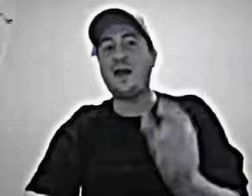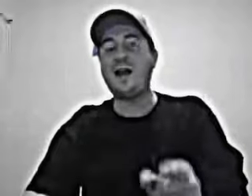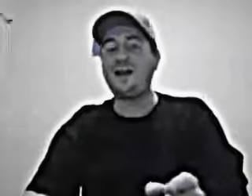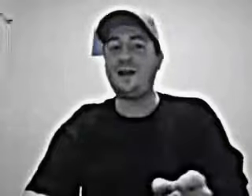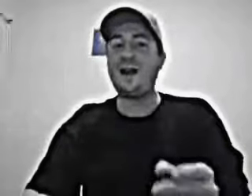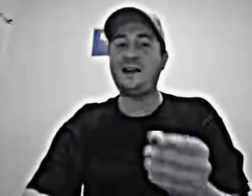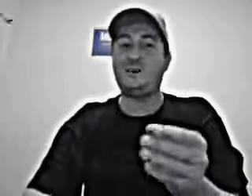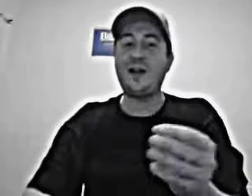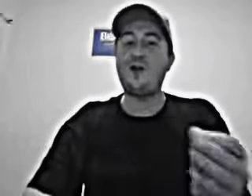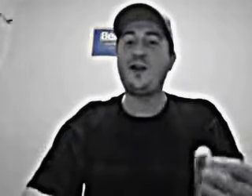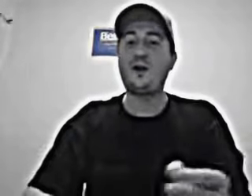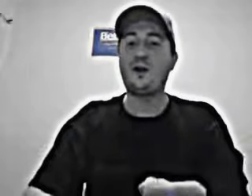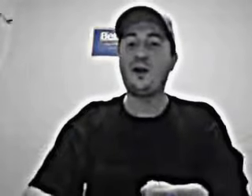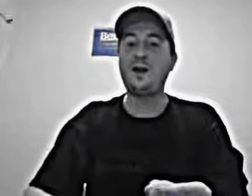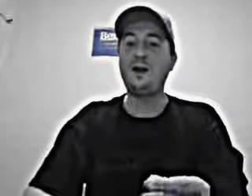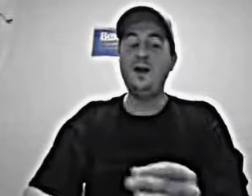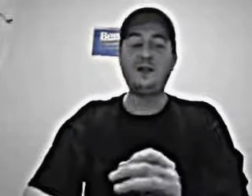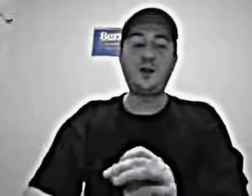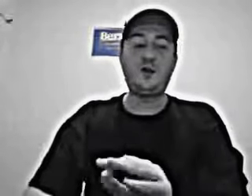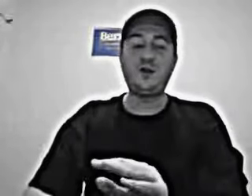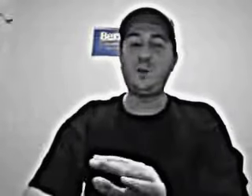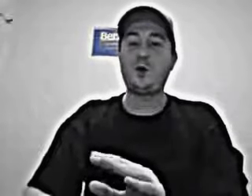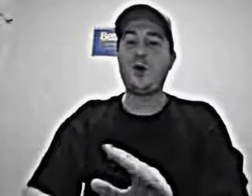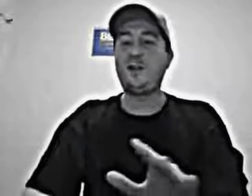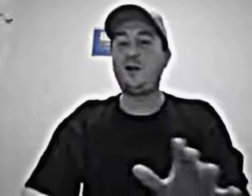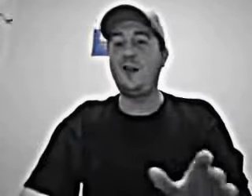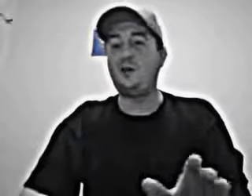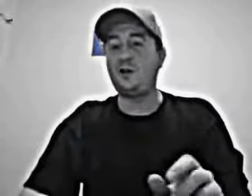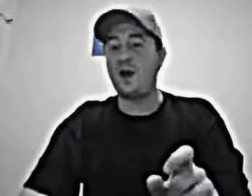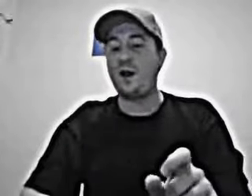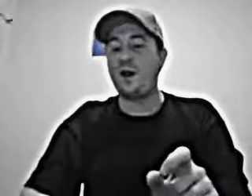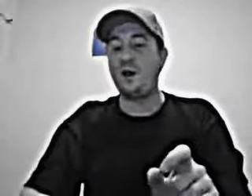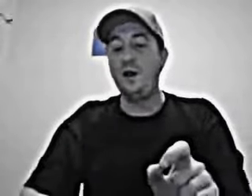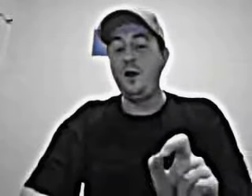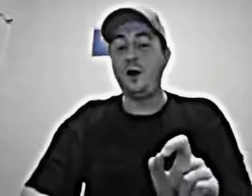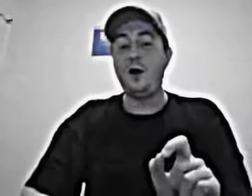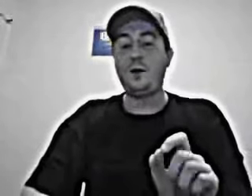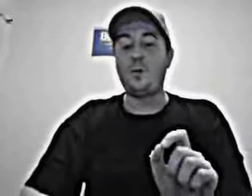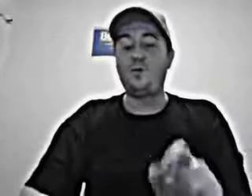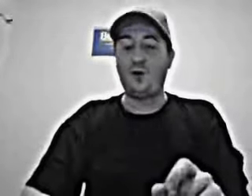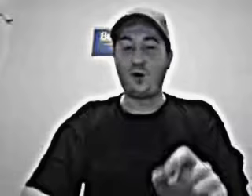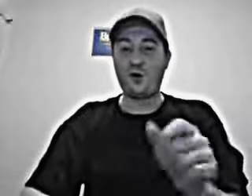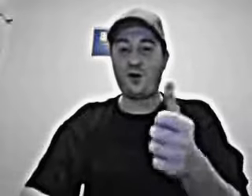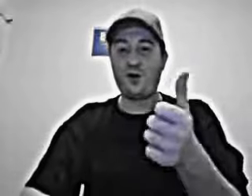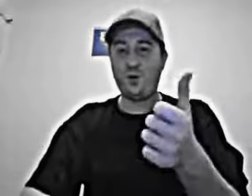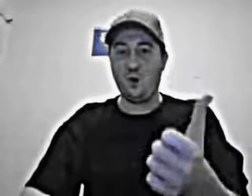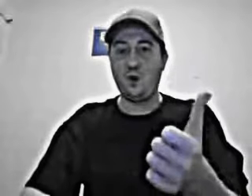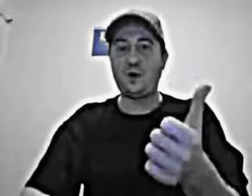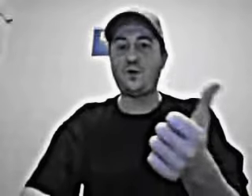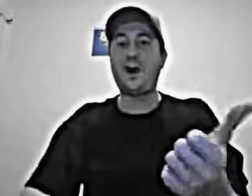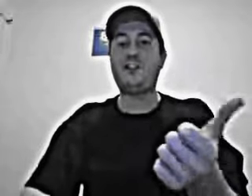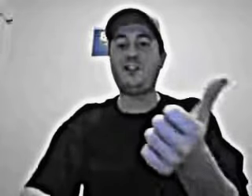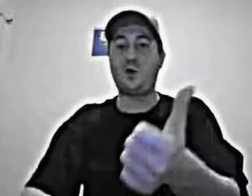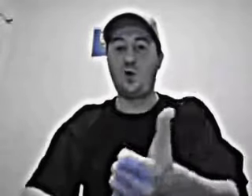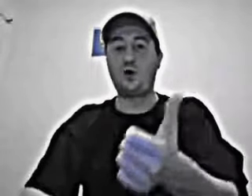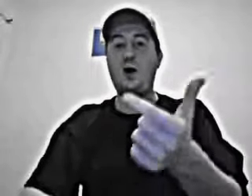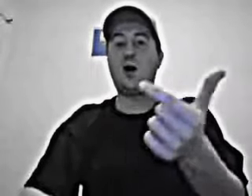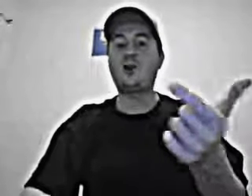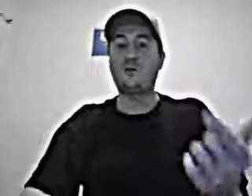Diana to get is big on Hillary Clinton so the few Democrats that are left around here are for the war right she's a war hawk she